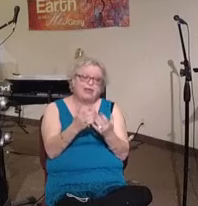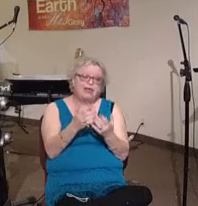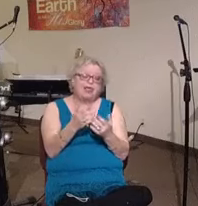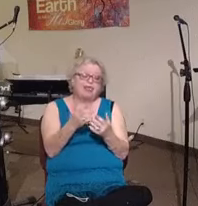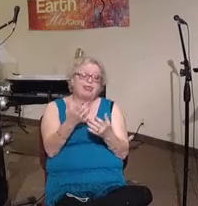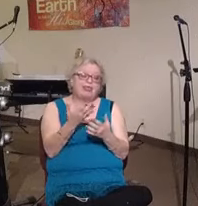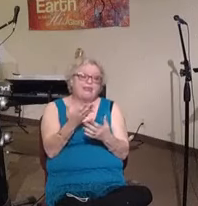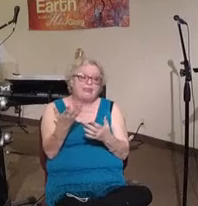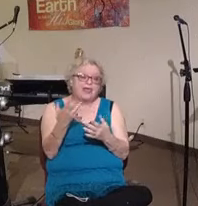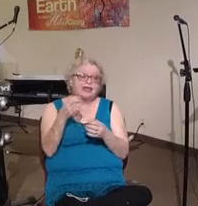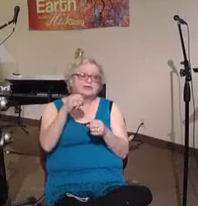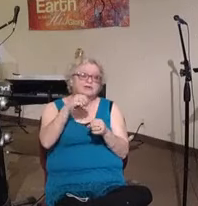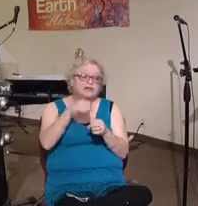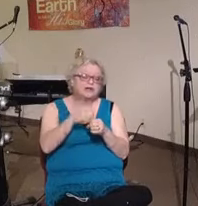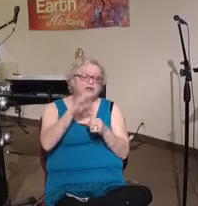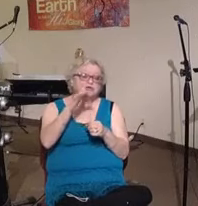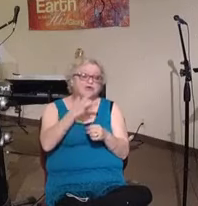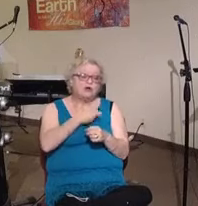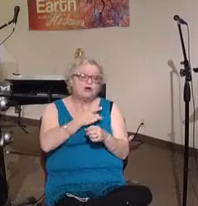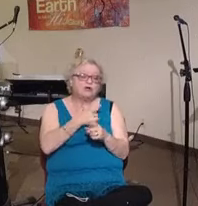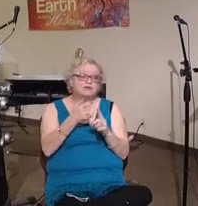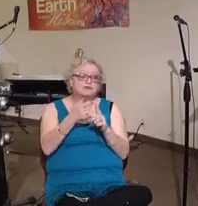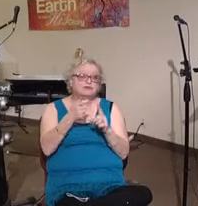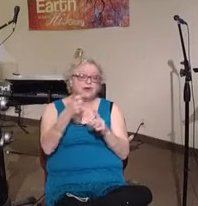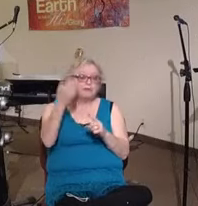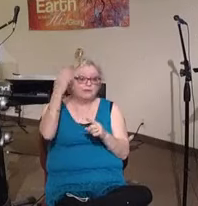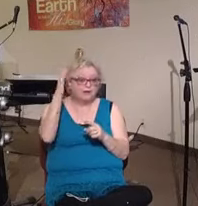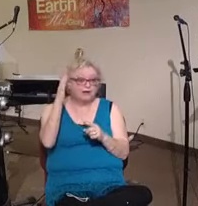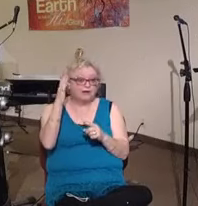that are in your heart come from God.